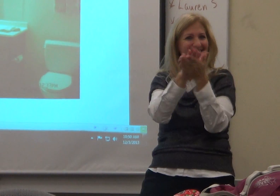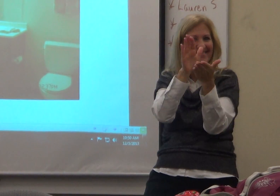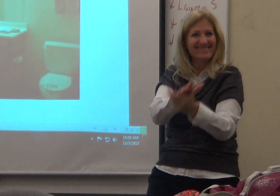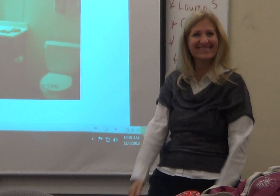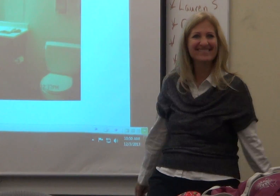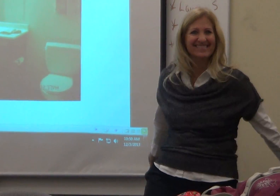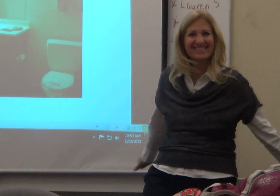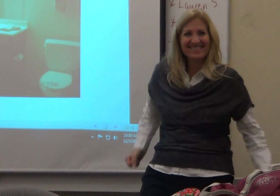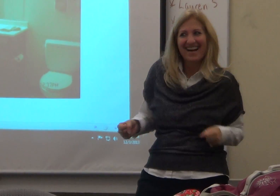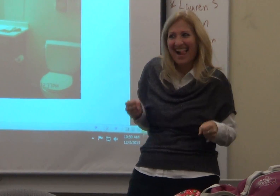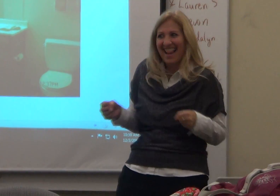Oh, right there,